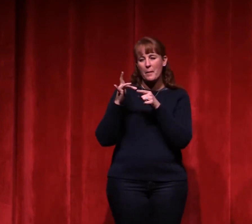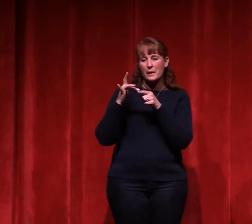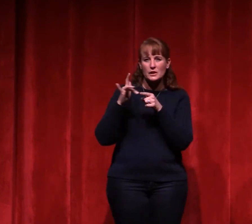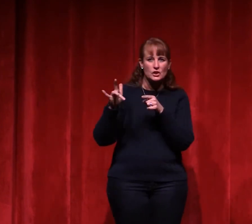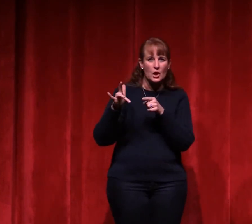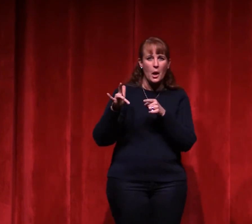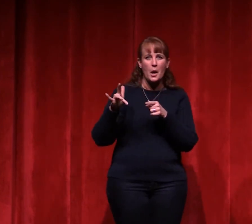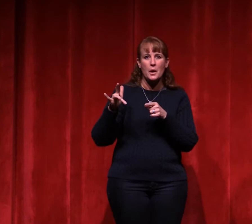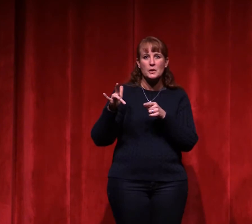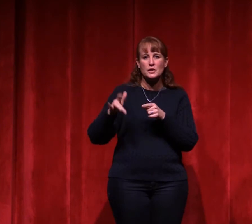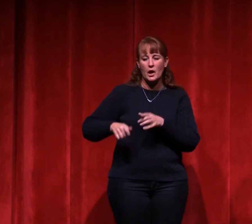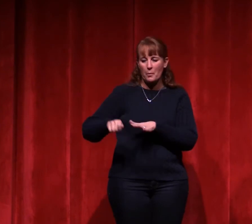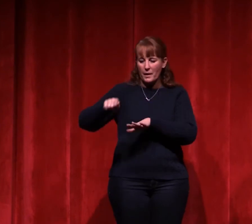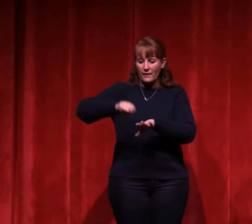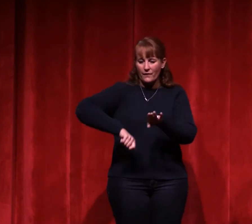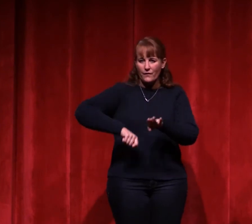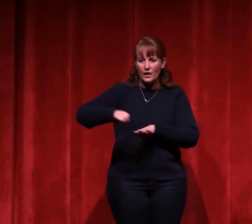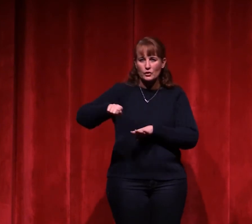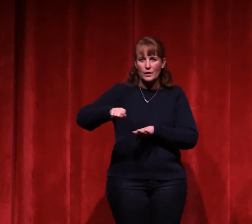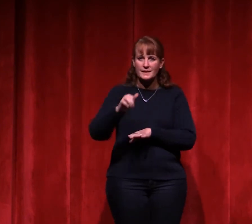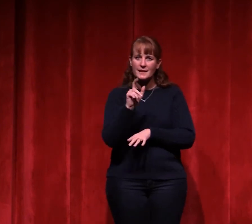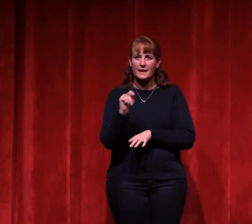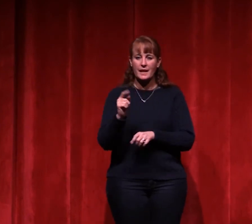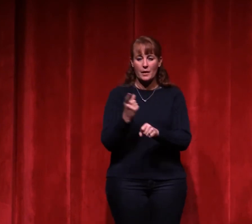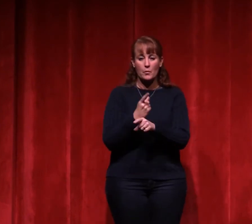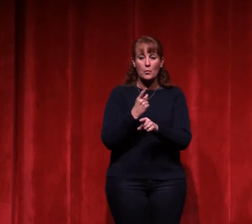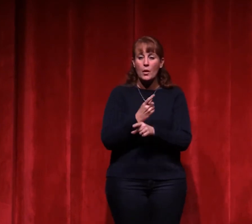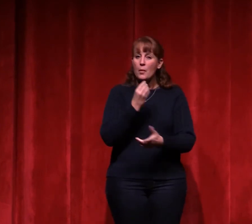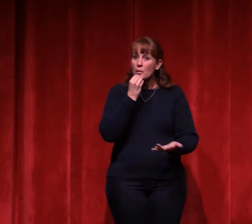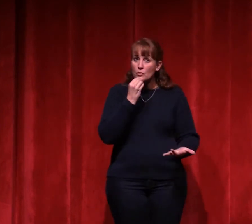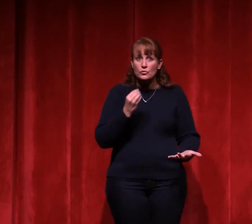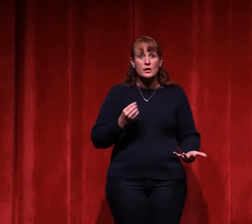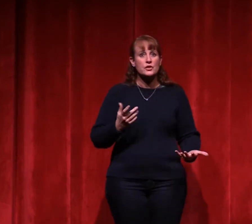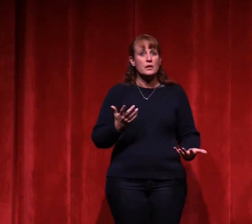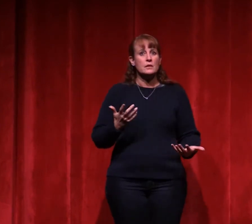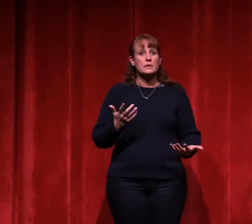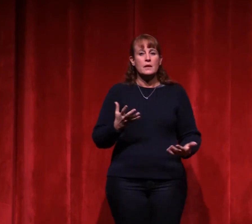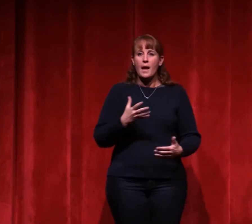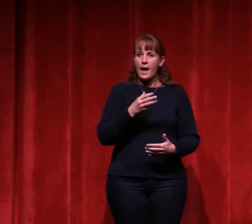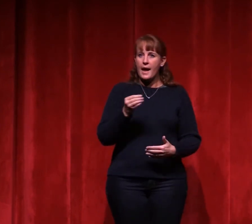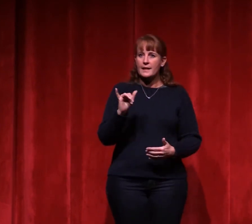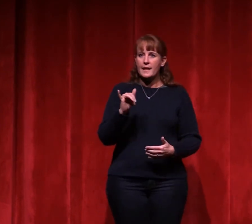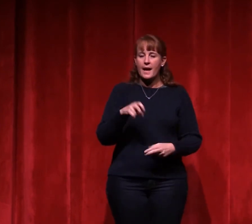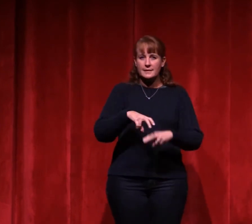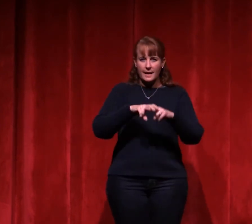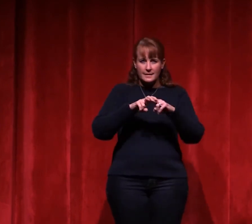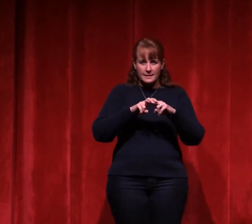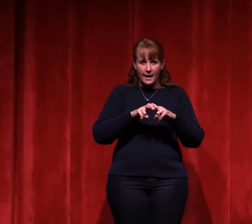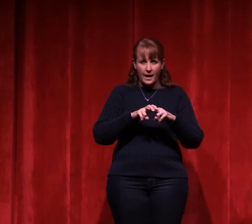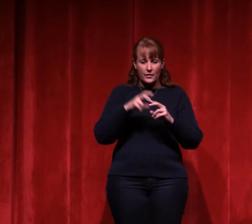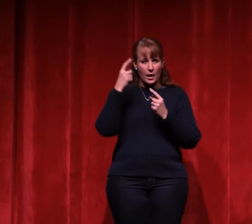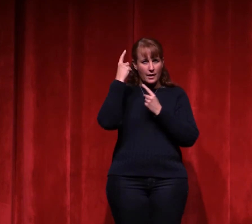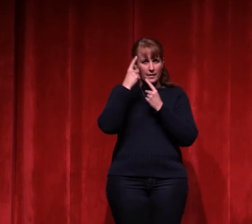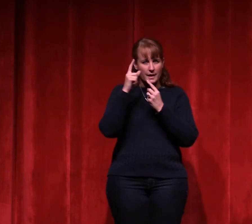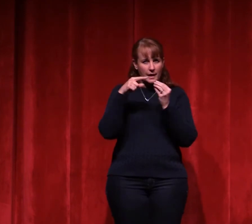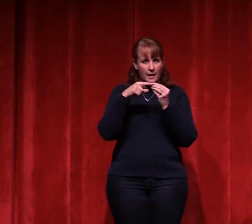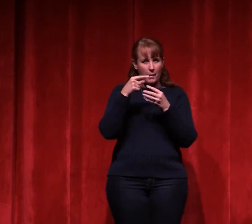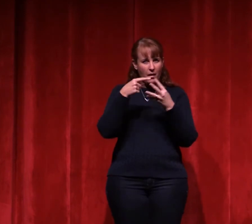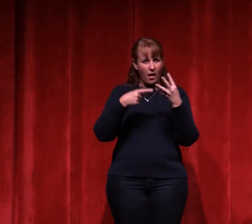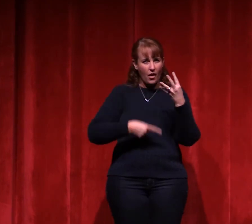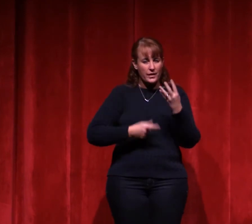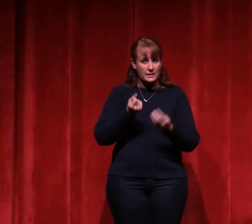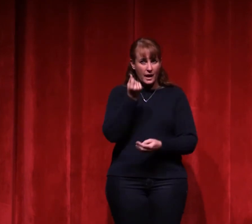sharpened field dressing kit, proper nutrition. And as I sat there thinking about all this,